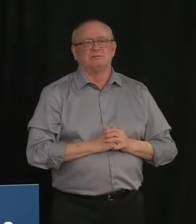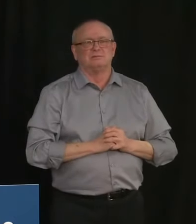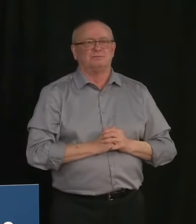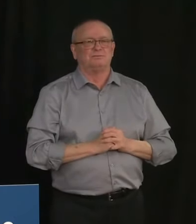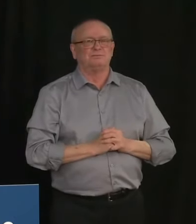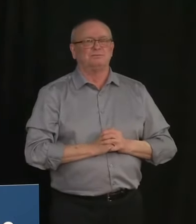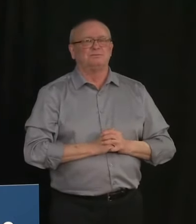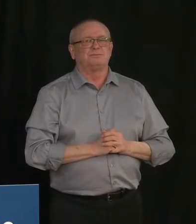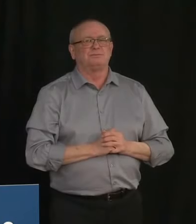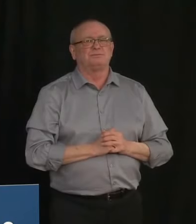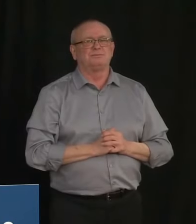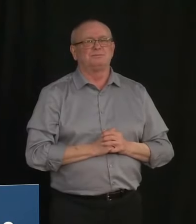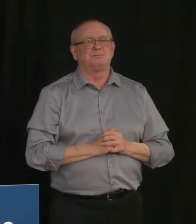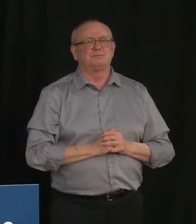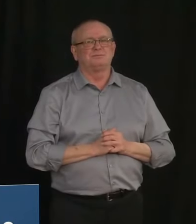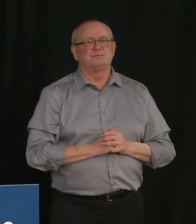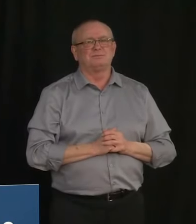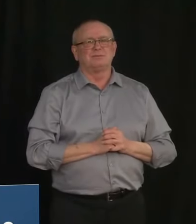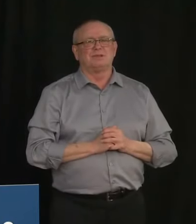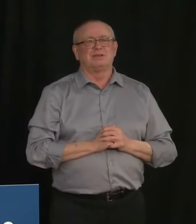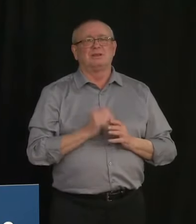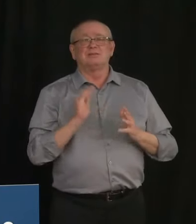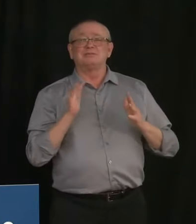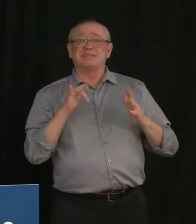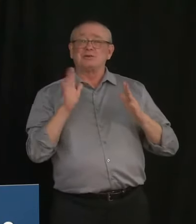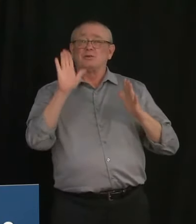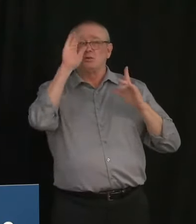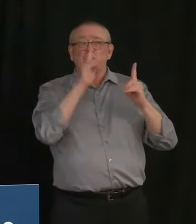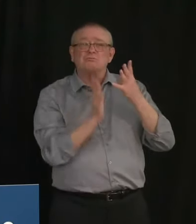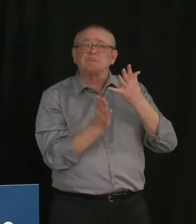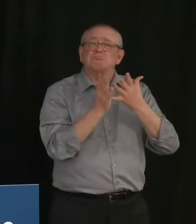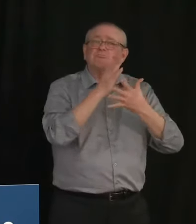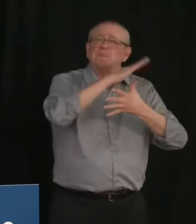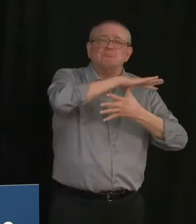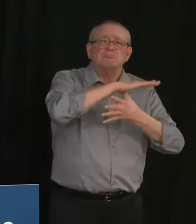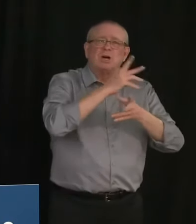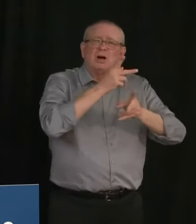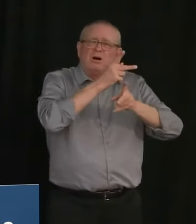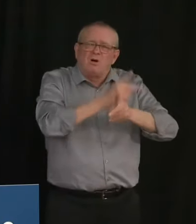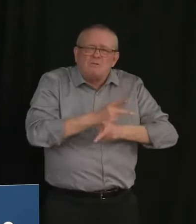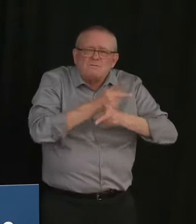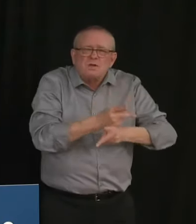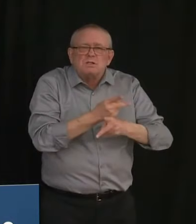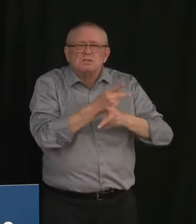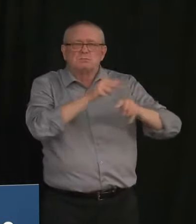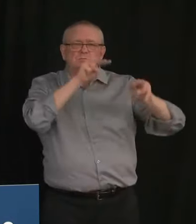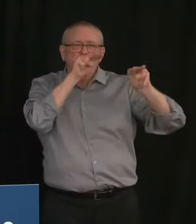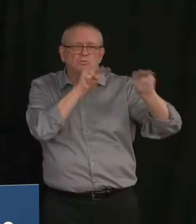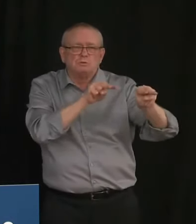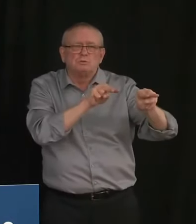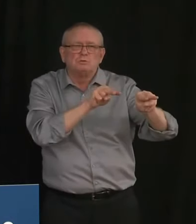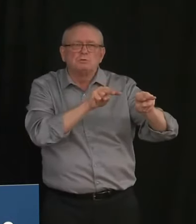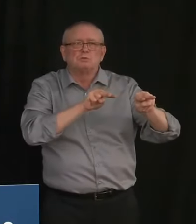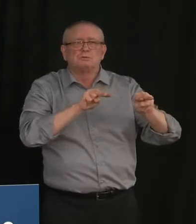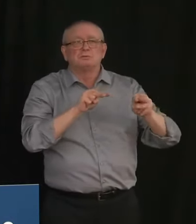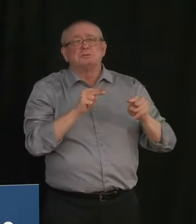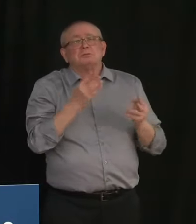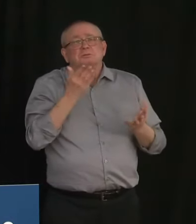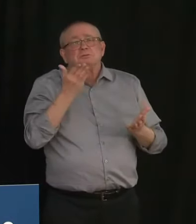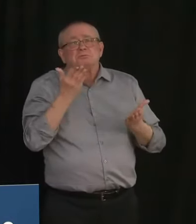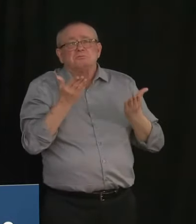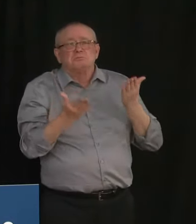overwhelmingly, the prioritization list has been followed carefully across Alberta. There may have been confusion about eligibility